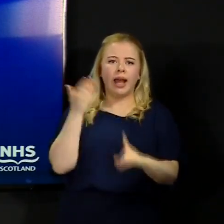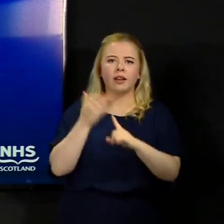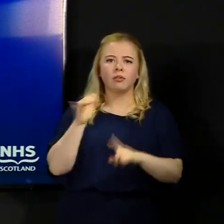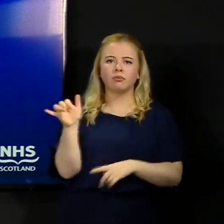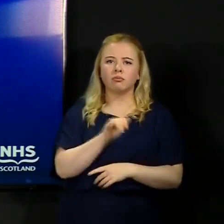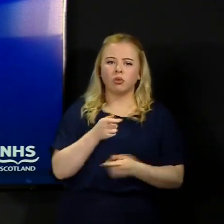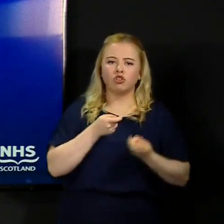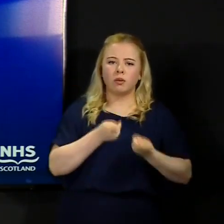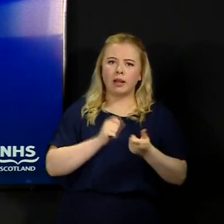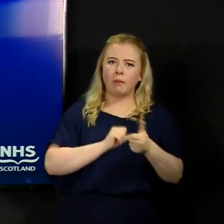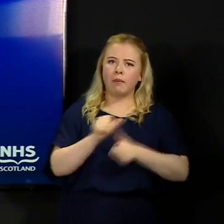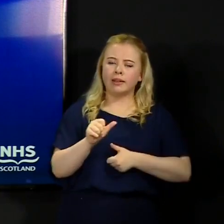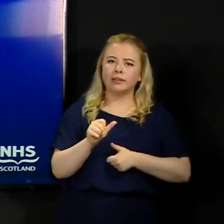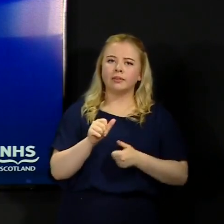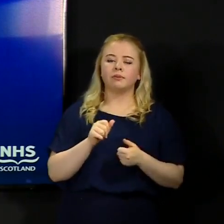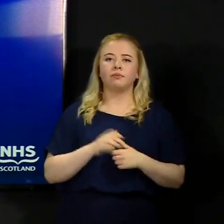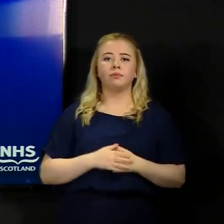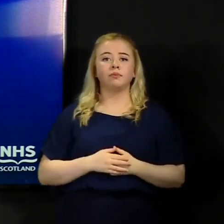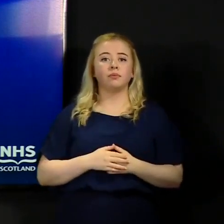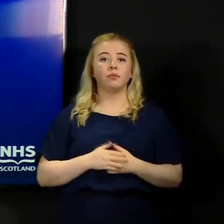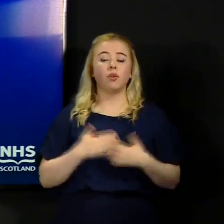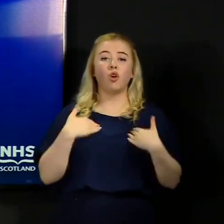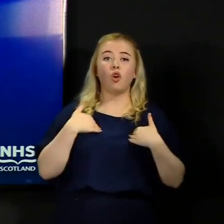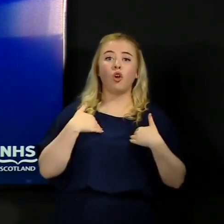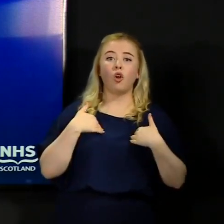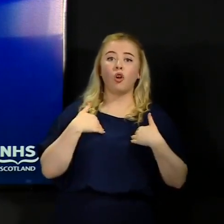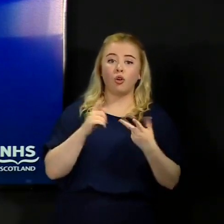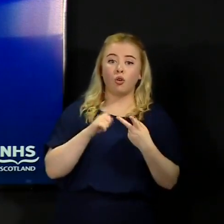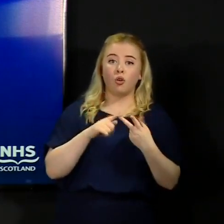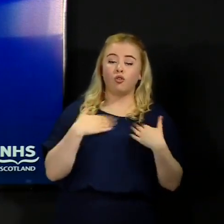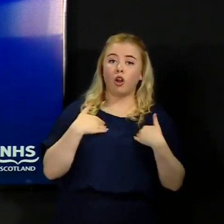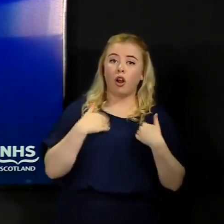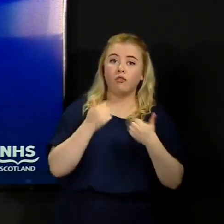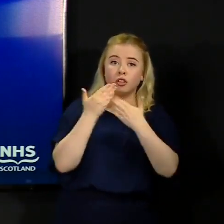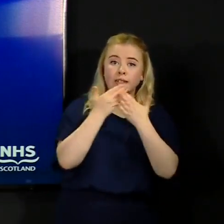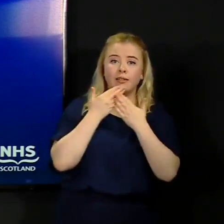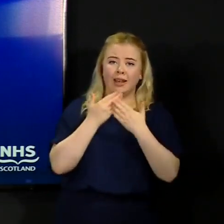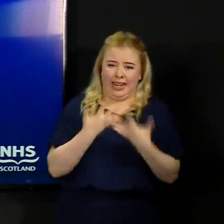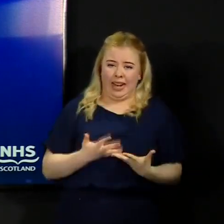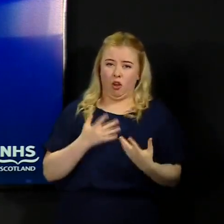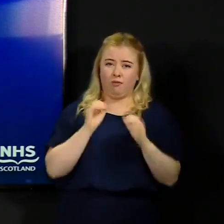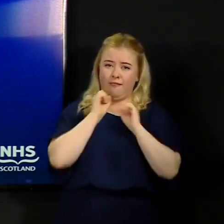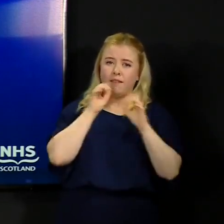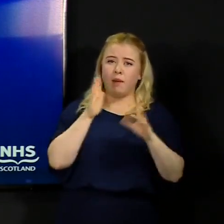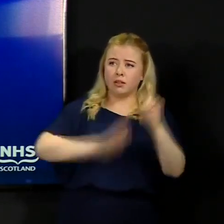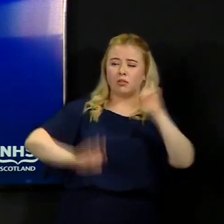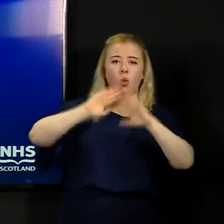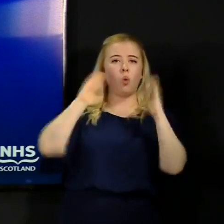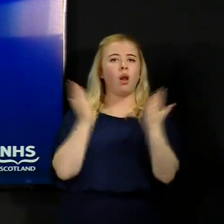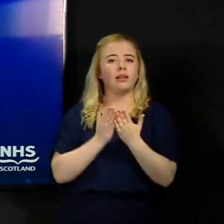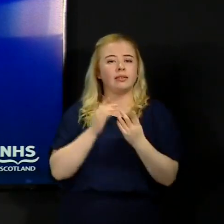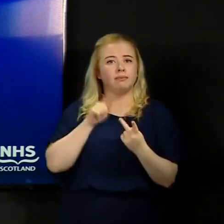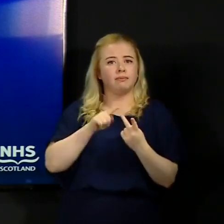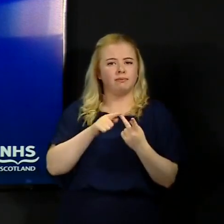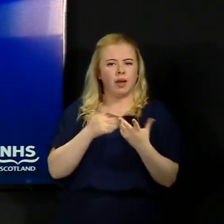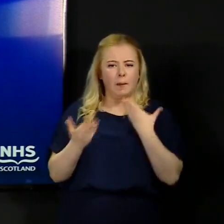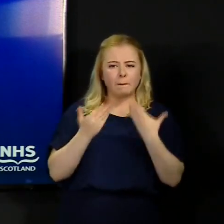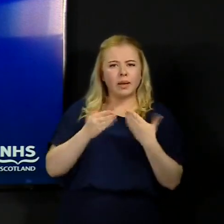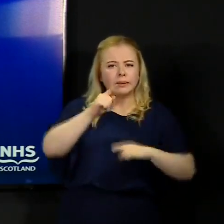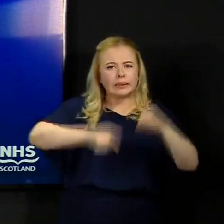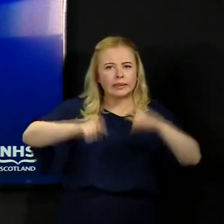best chance of success. The recovery study, which is probably the most famous now globally, is comparing a number of different treatments for those